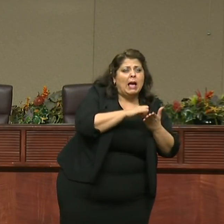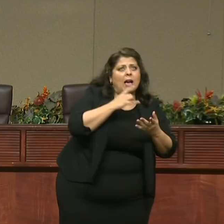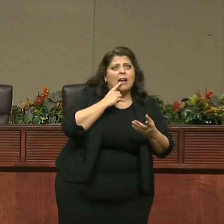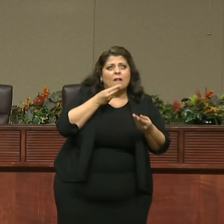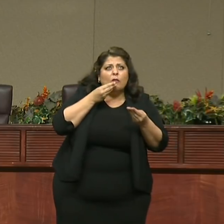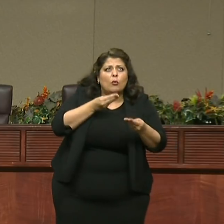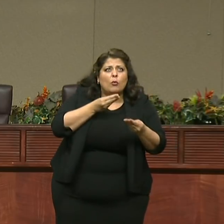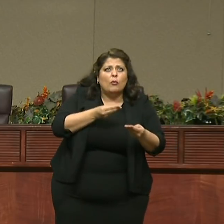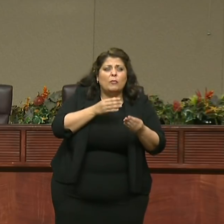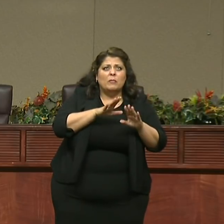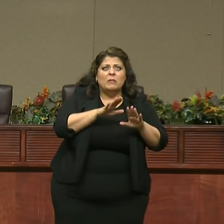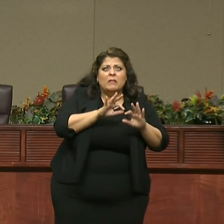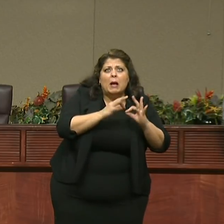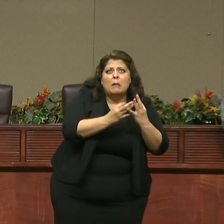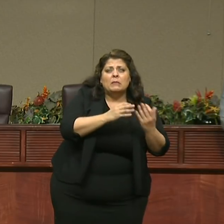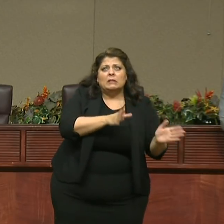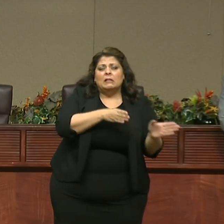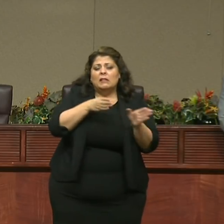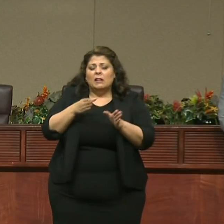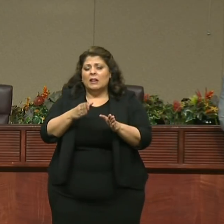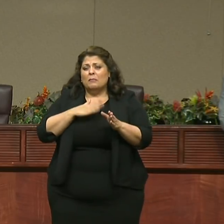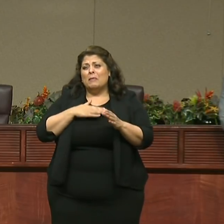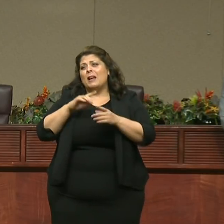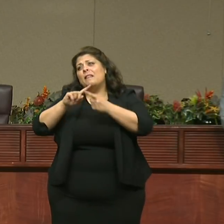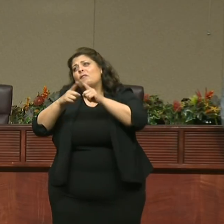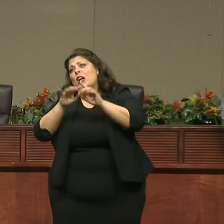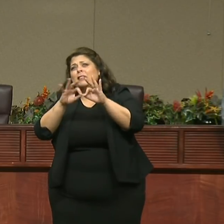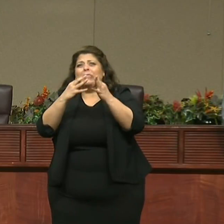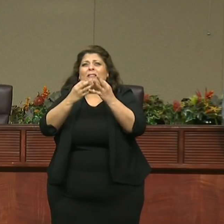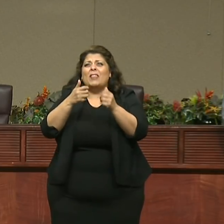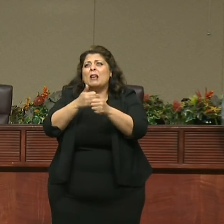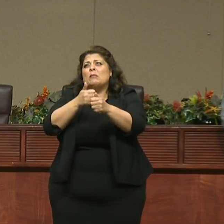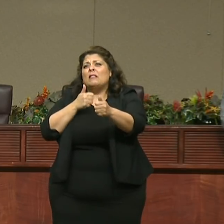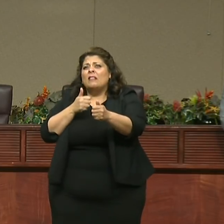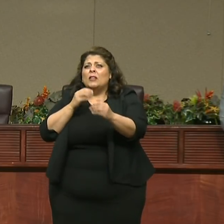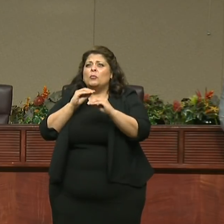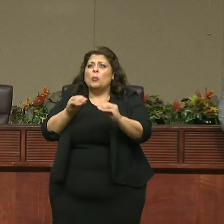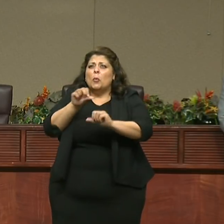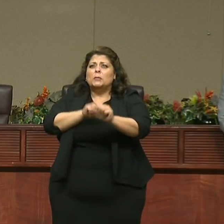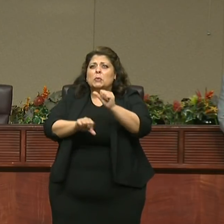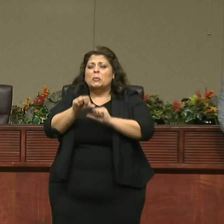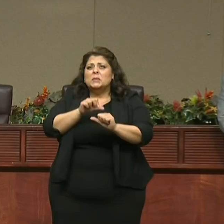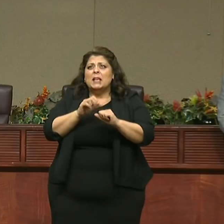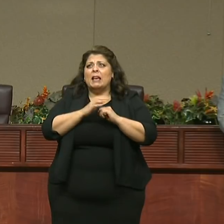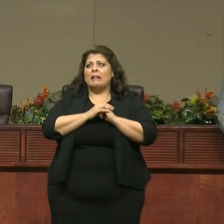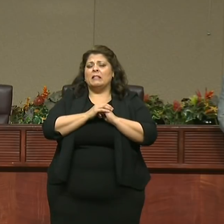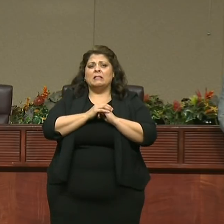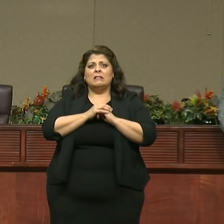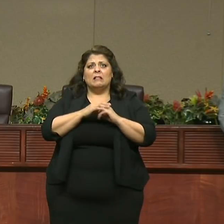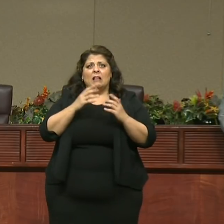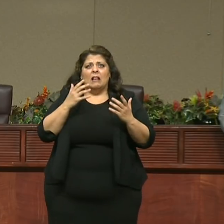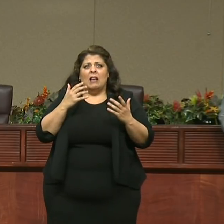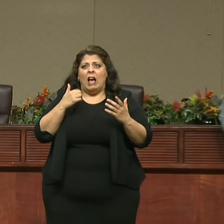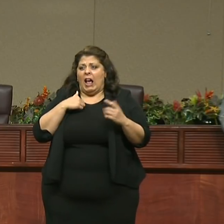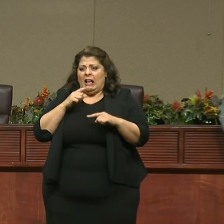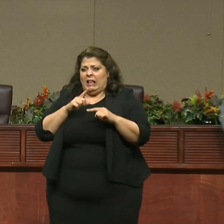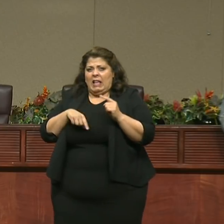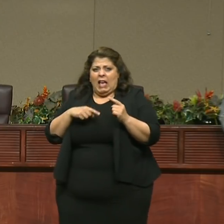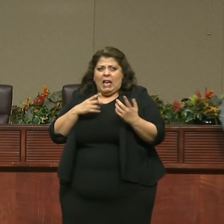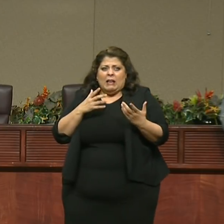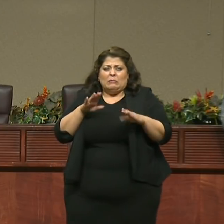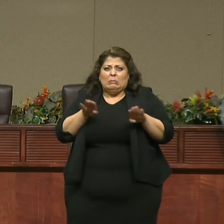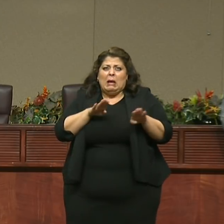table, being away from friends and family, having to socially distance, and not being able to simply get back to